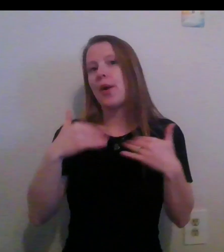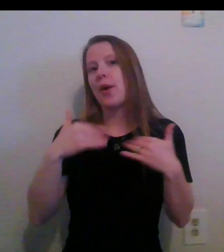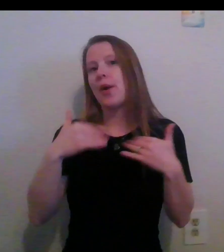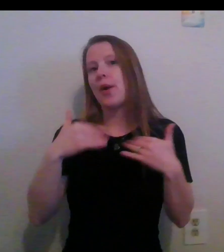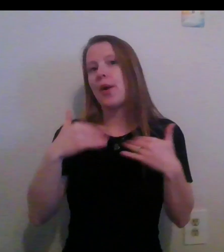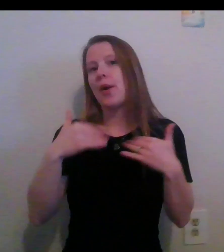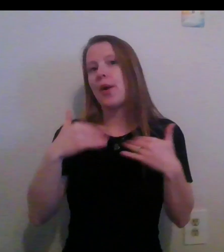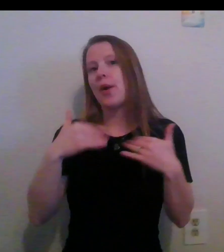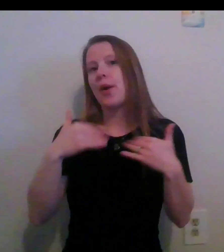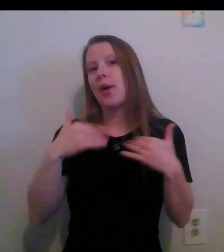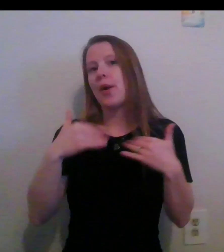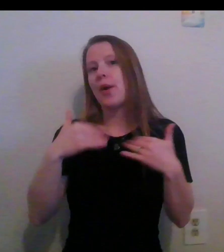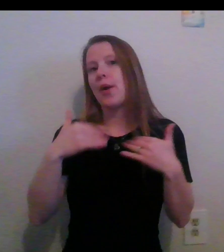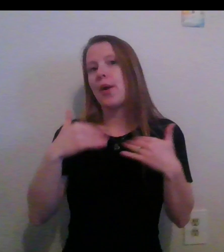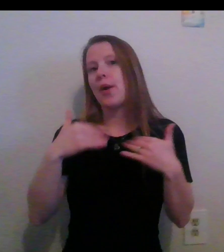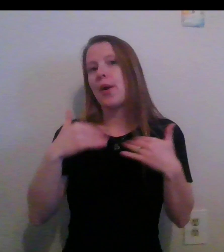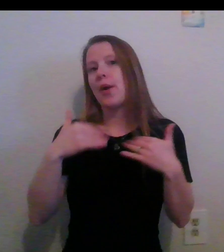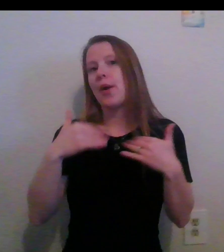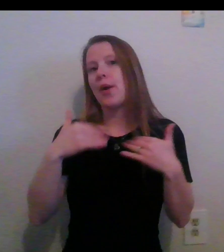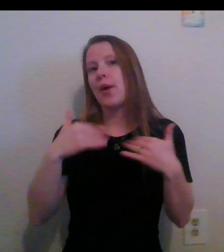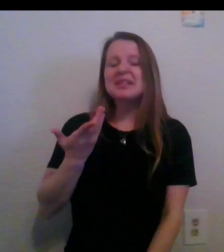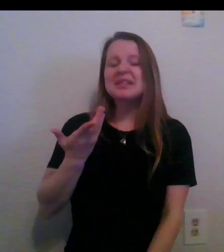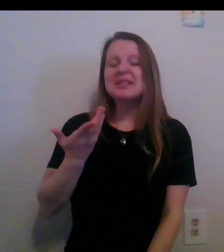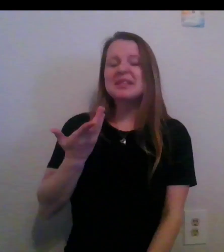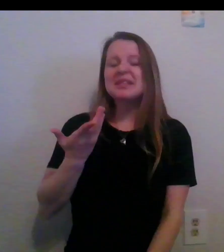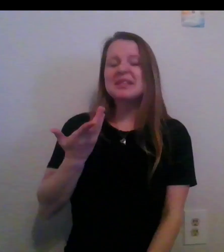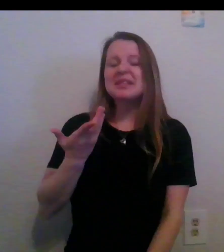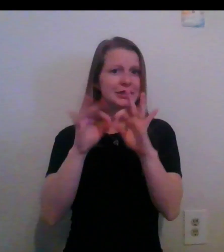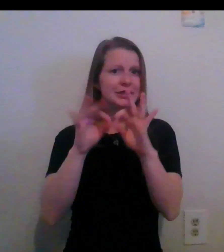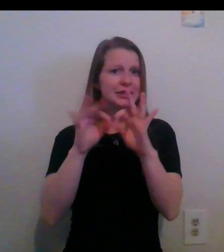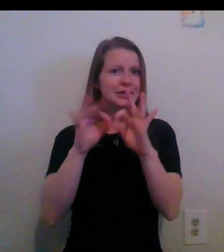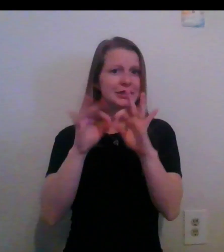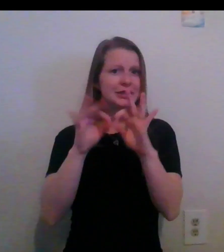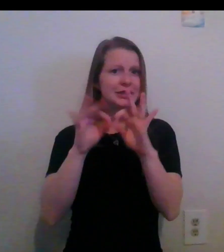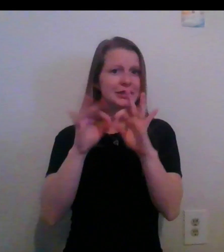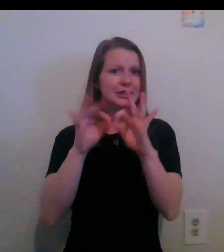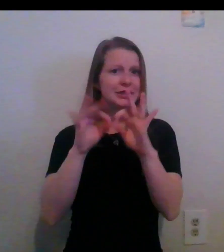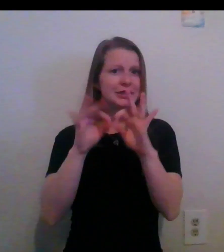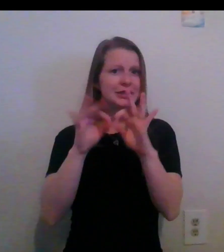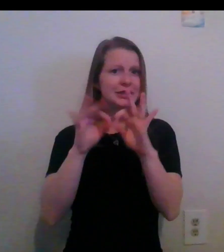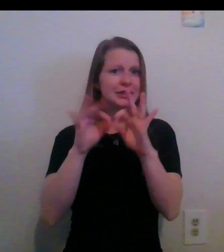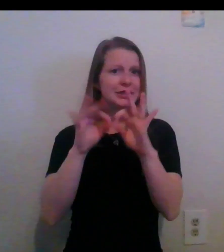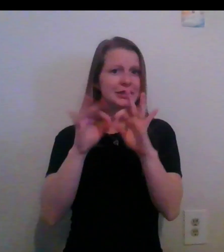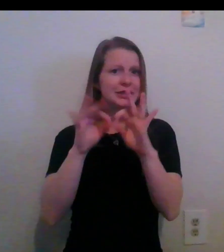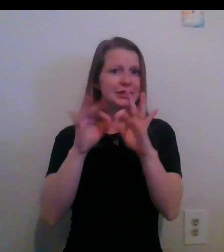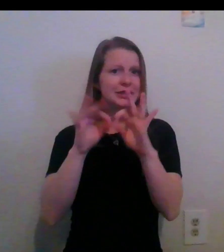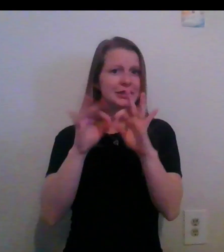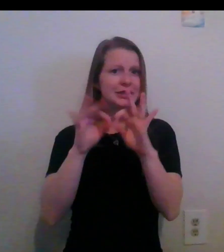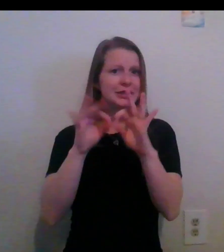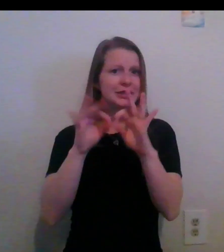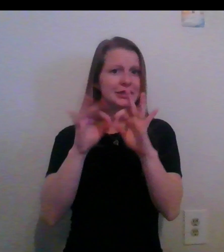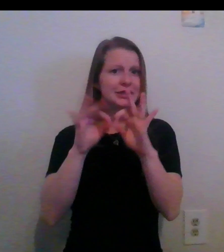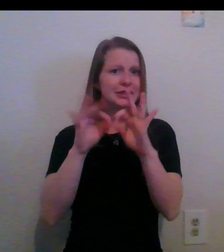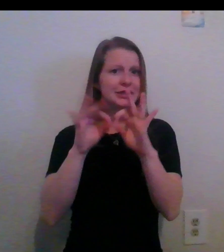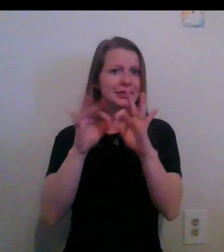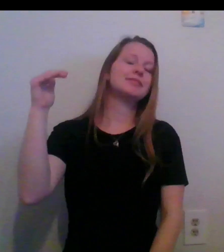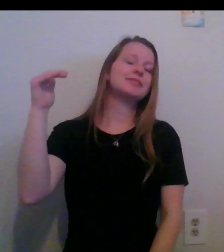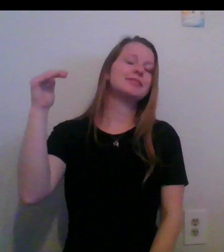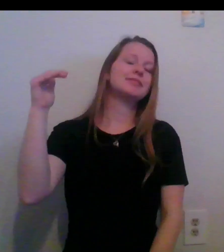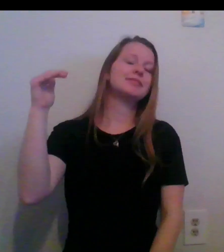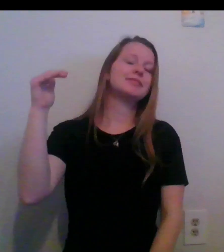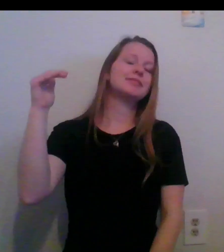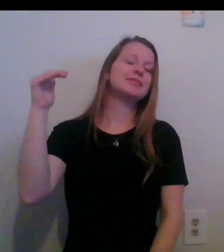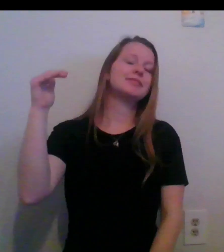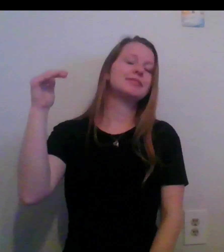talk with the adults in your life about these feelings. This is an important time to discuss values and your beliefs about your